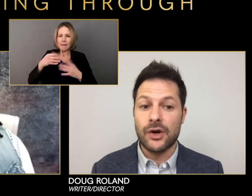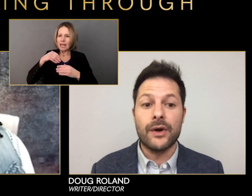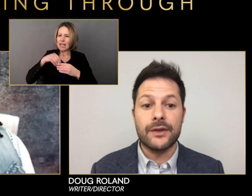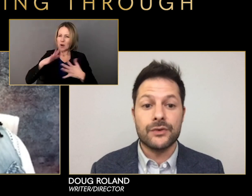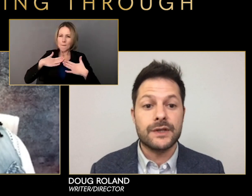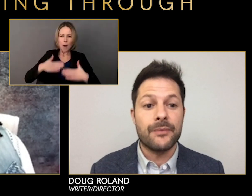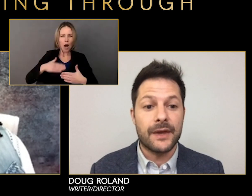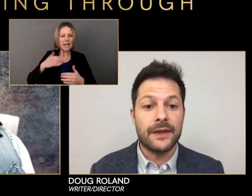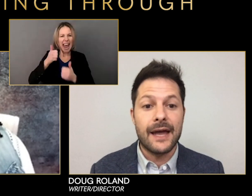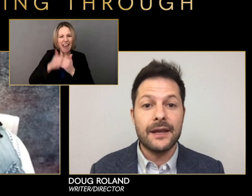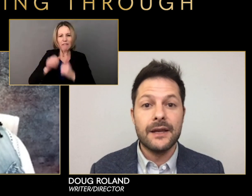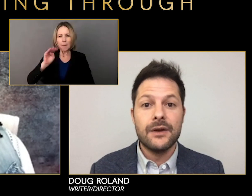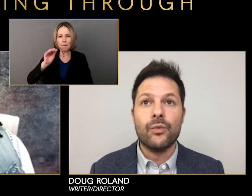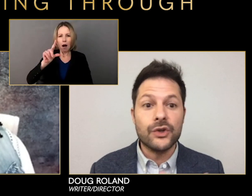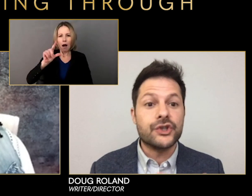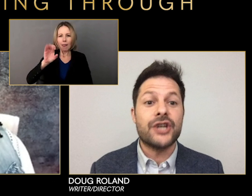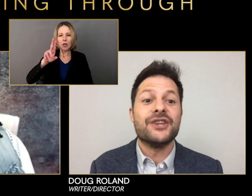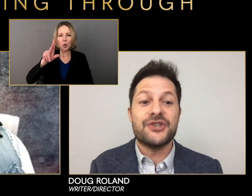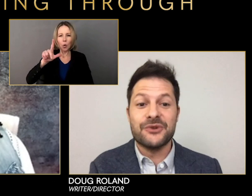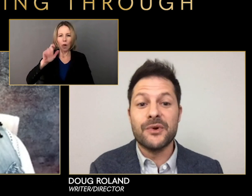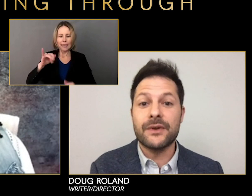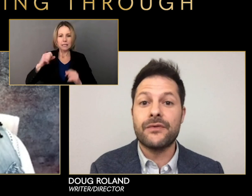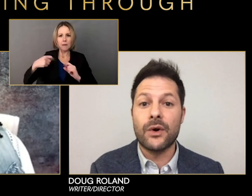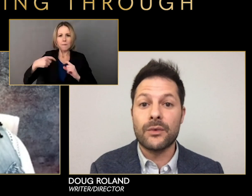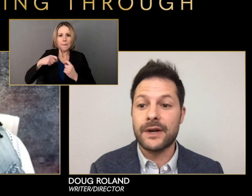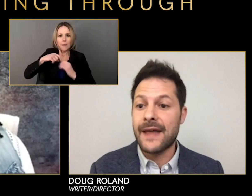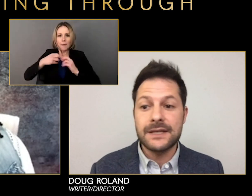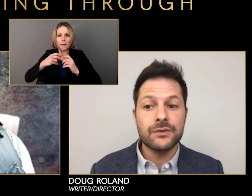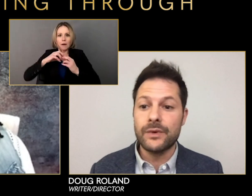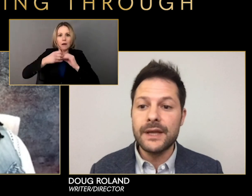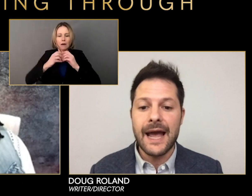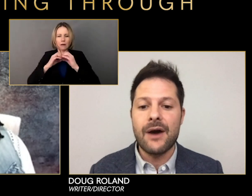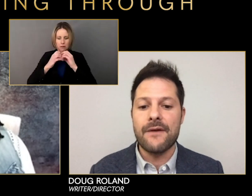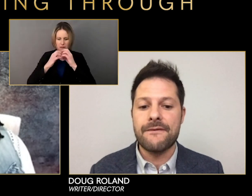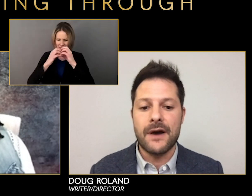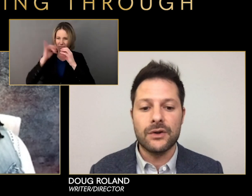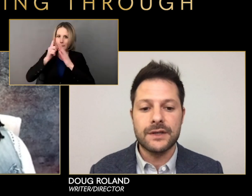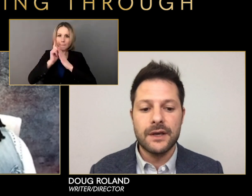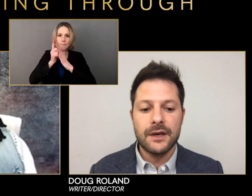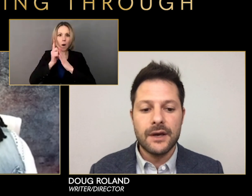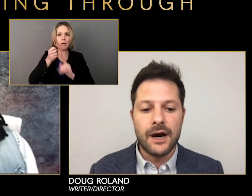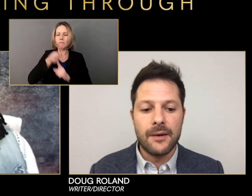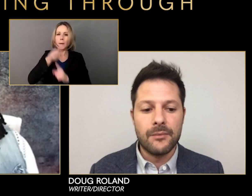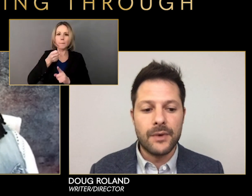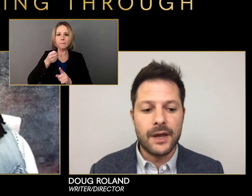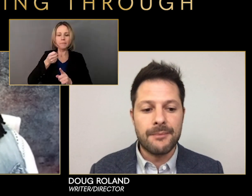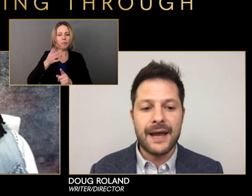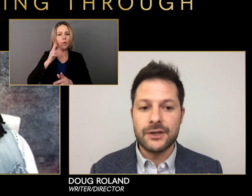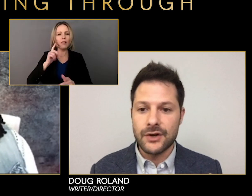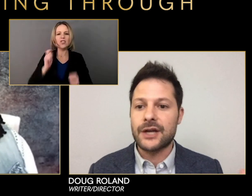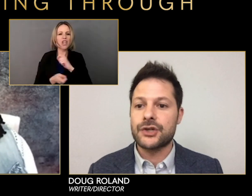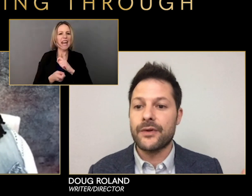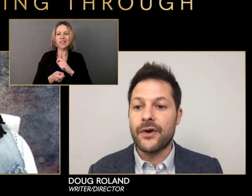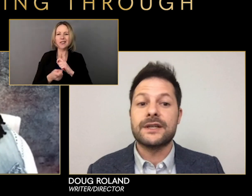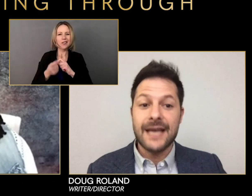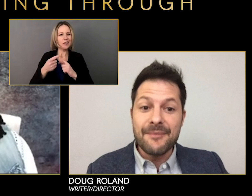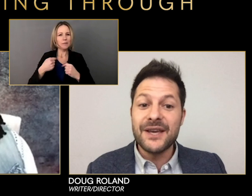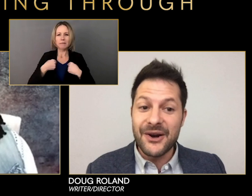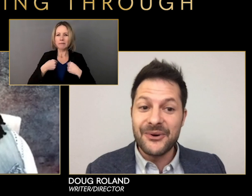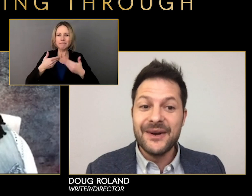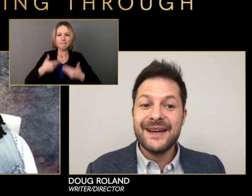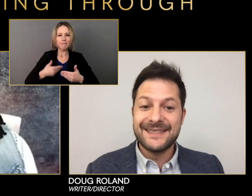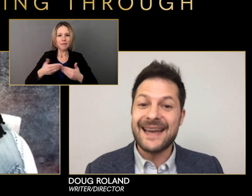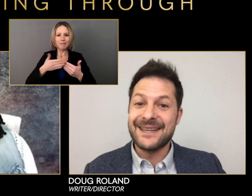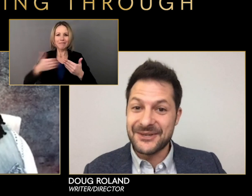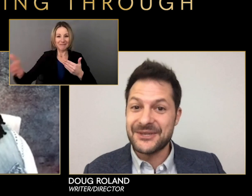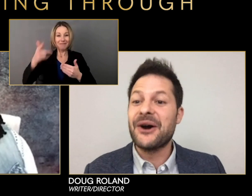moment you're going through something that will change you moving forward. And that's really how I felt in my interaction with